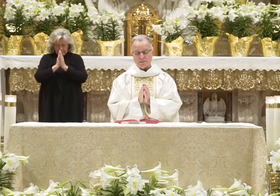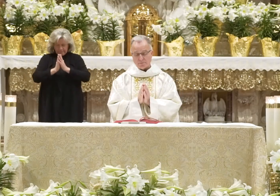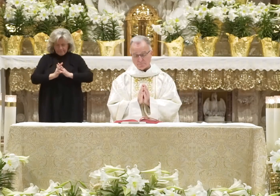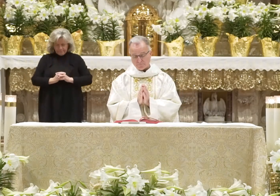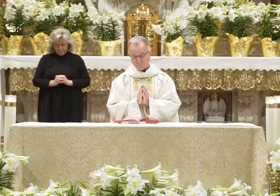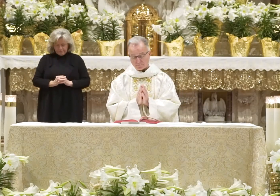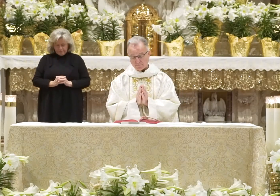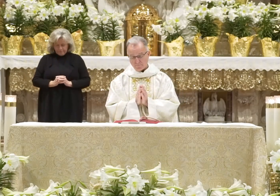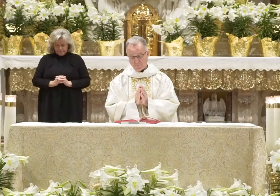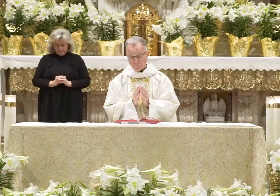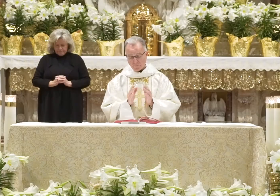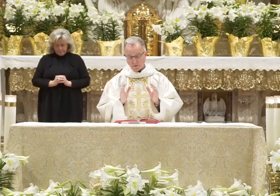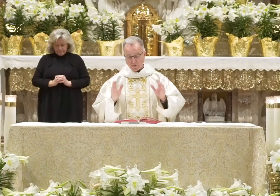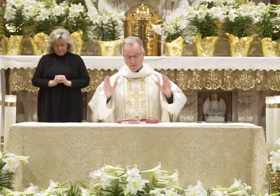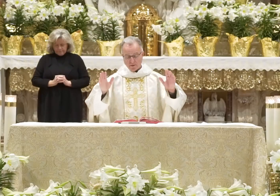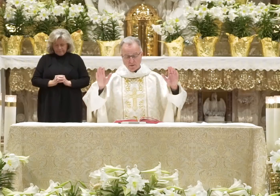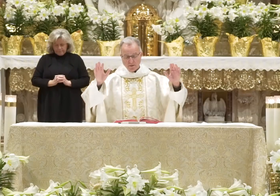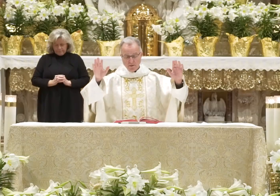God's blessing.